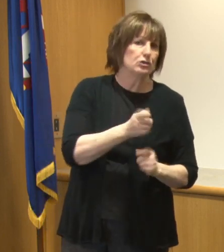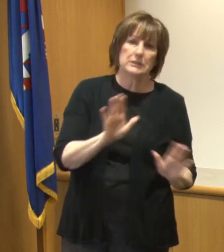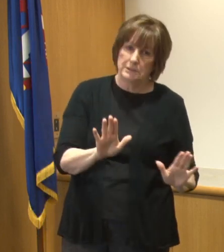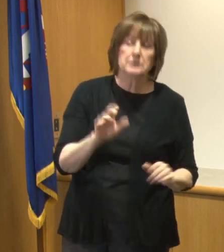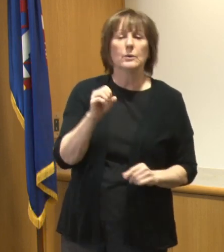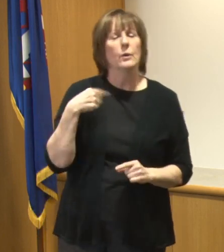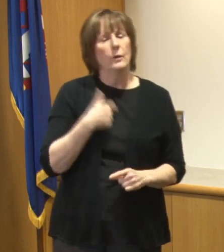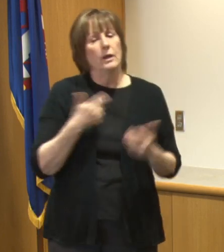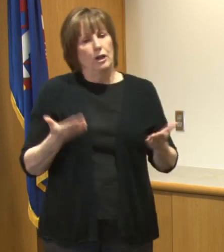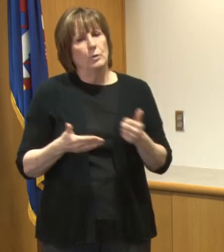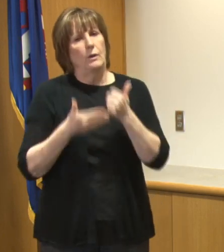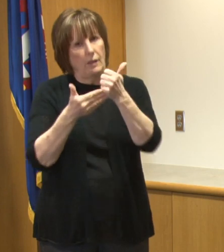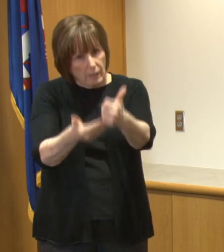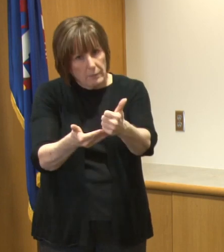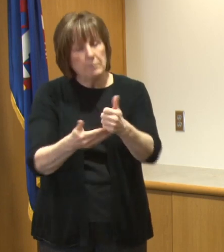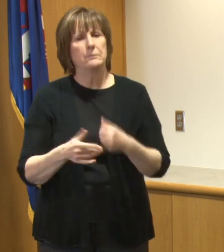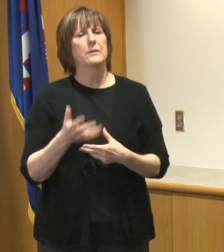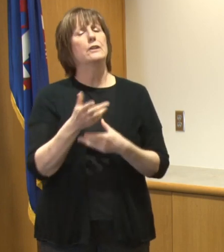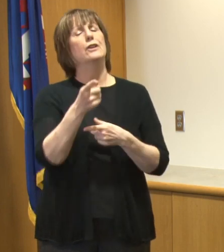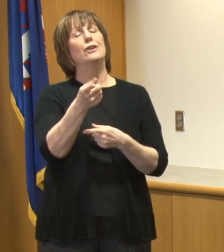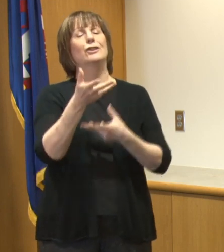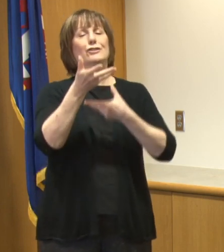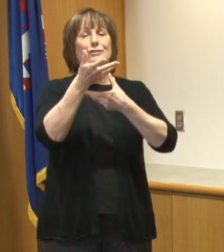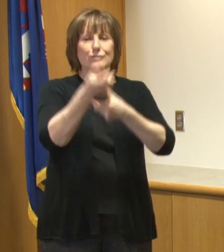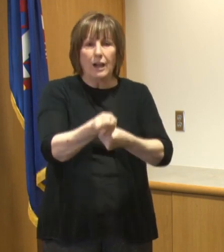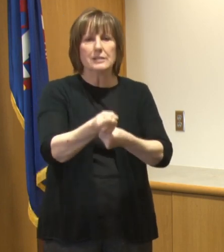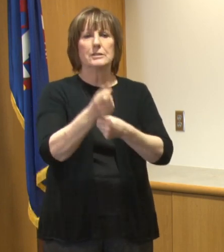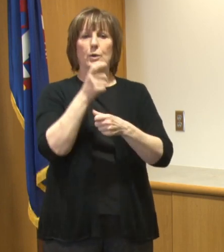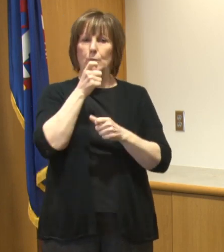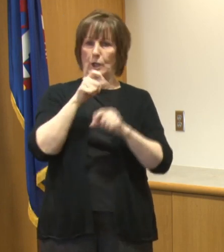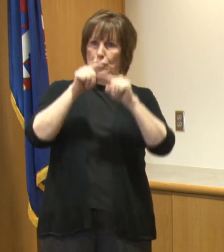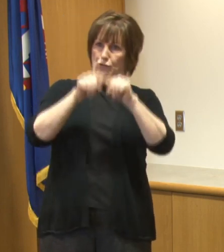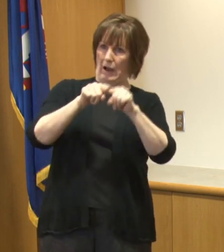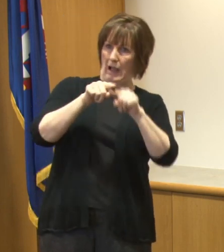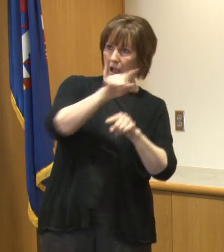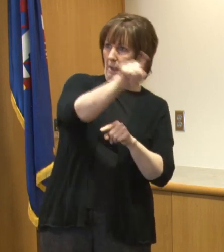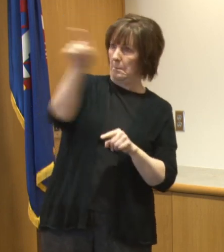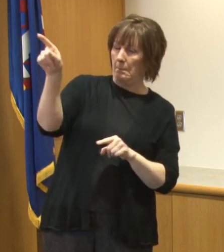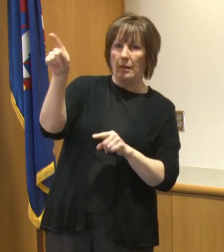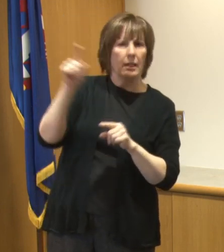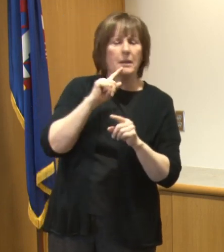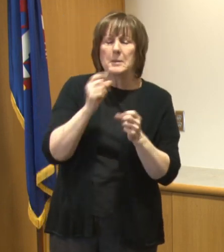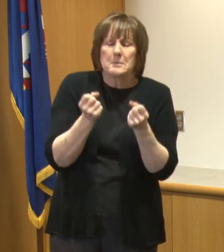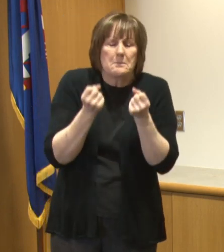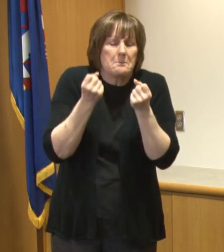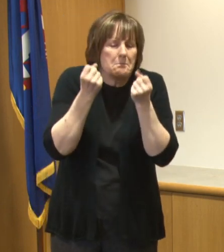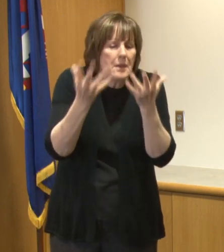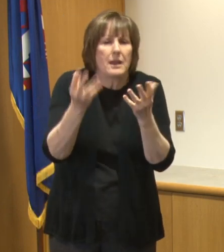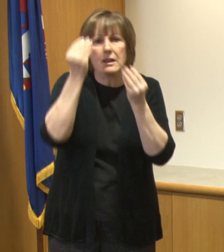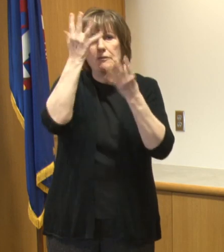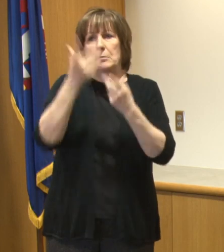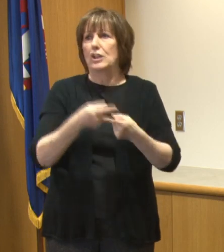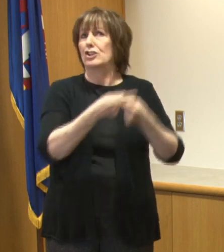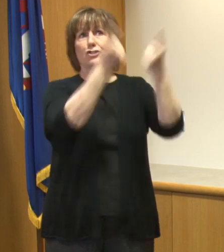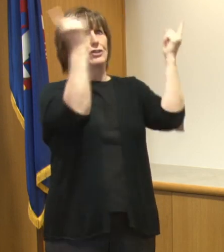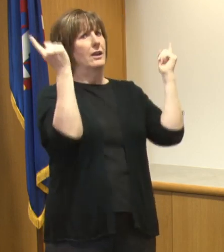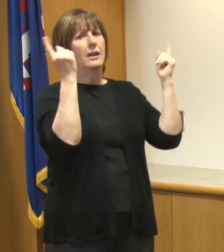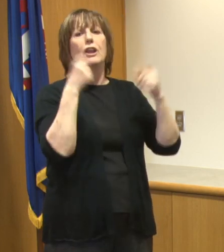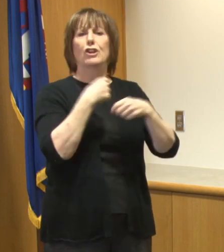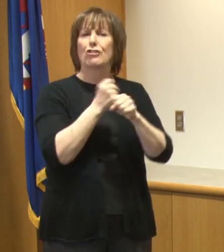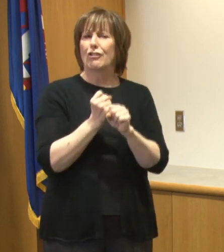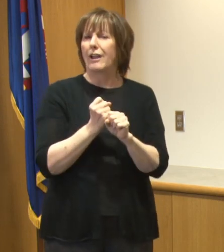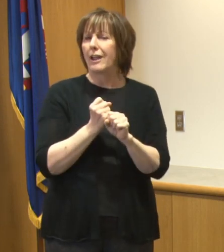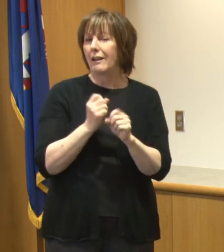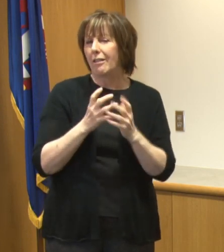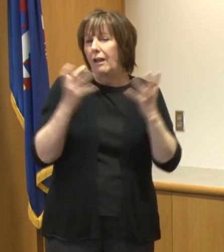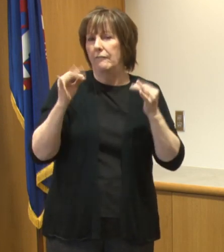So we're here to help. You know, trust reliable sources for information. There's so much information out there. It's creating a